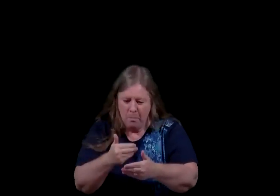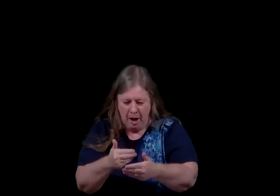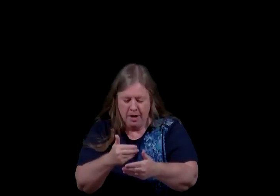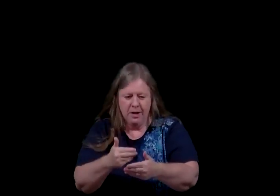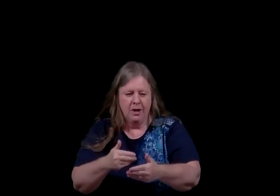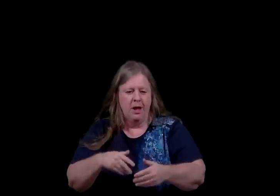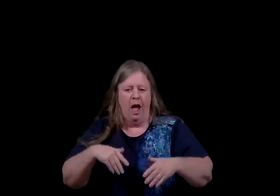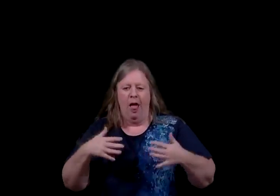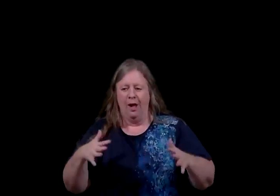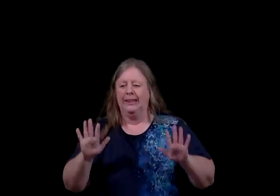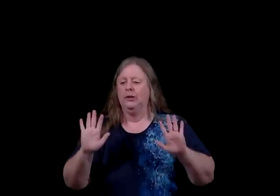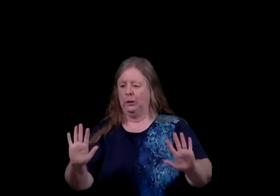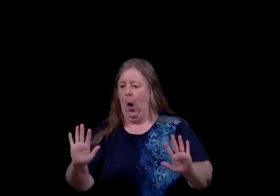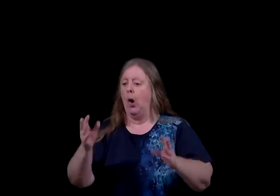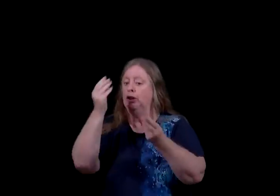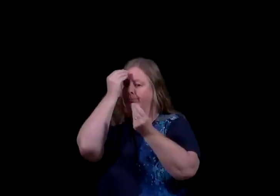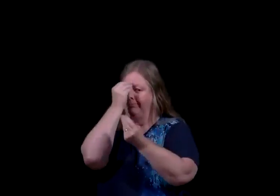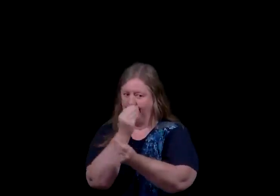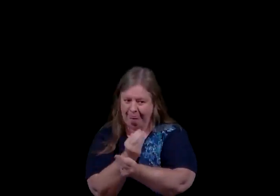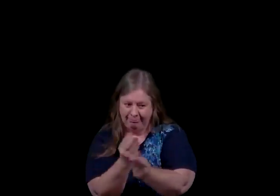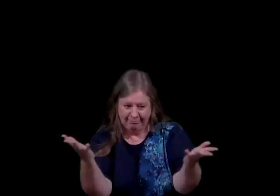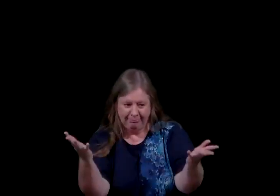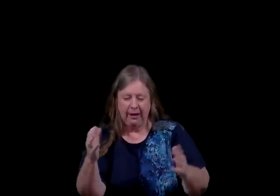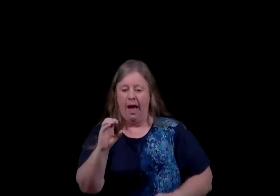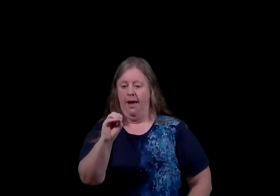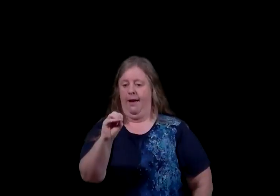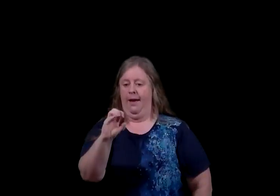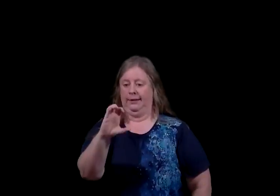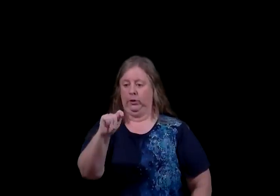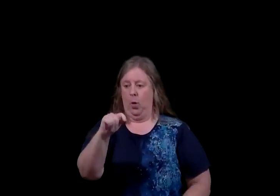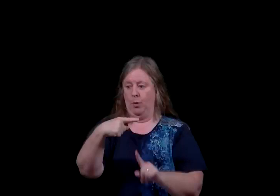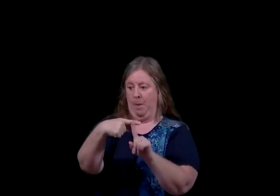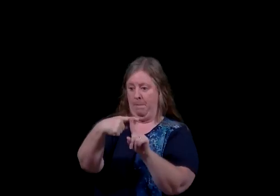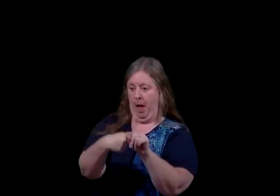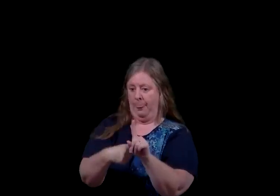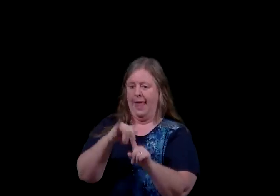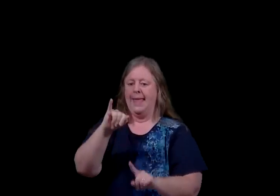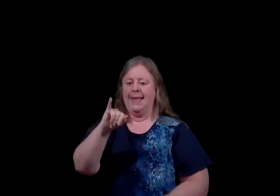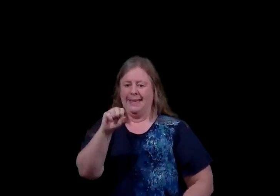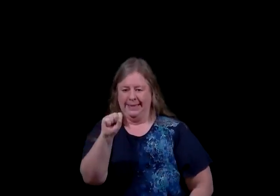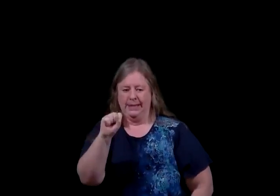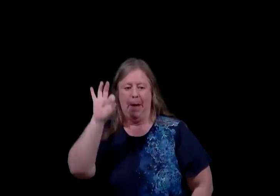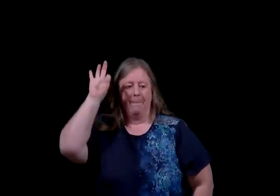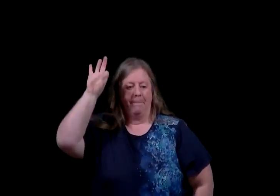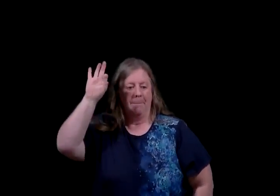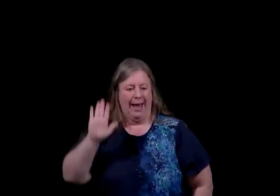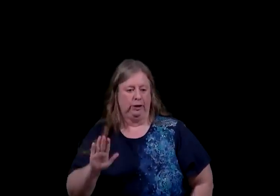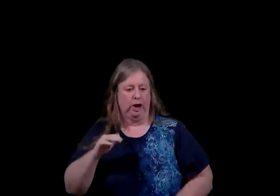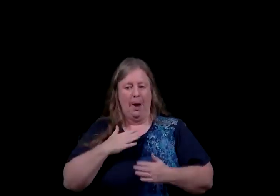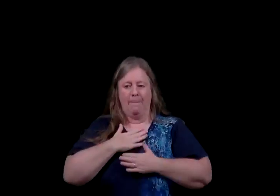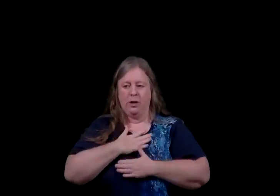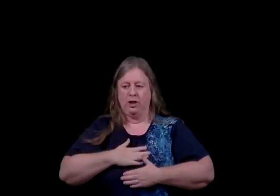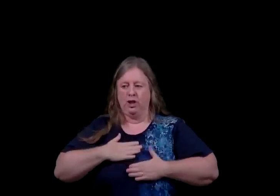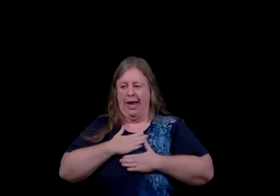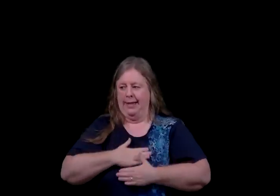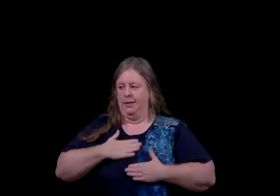believe. Wow. Anyway, well, just want to let you know that October, during the month of October, it's